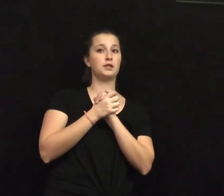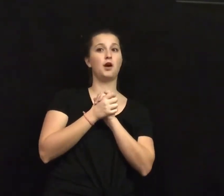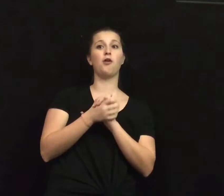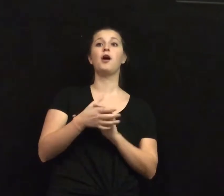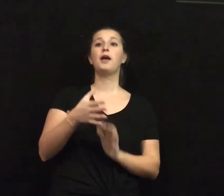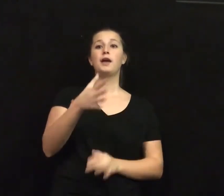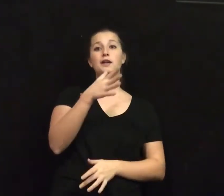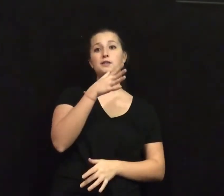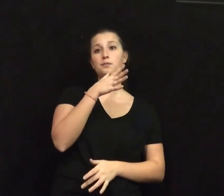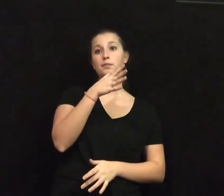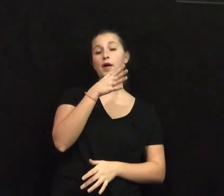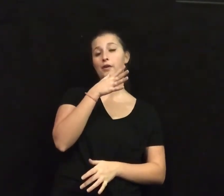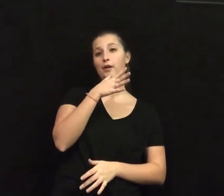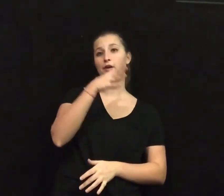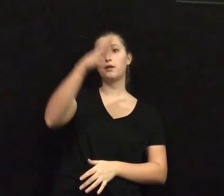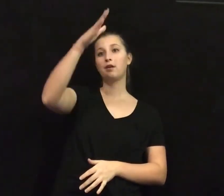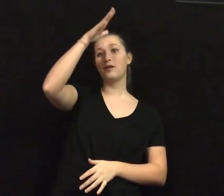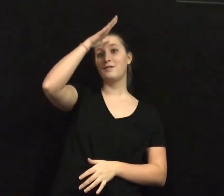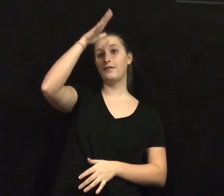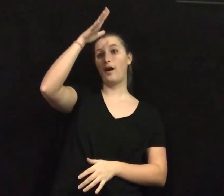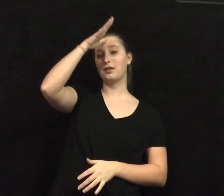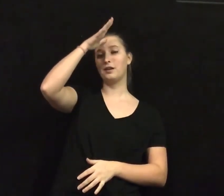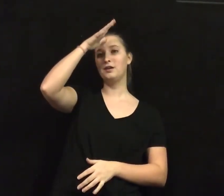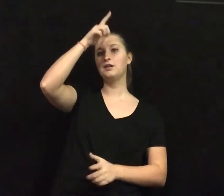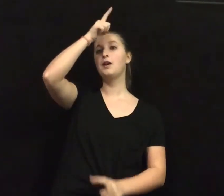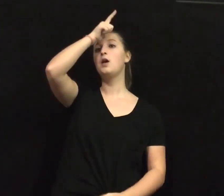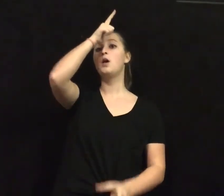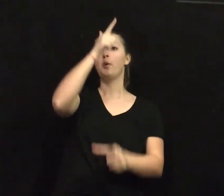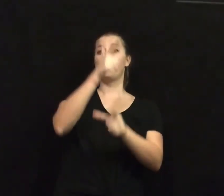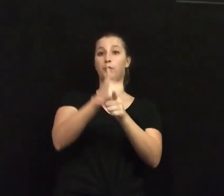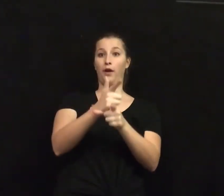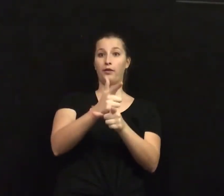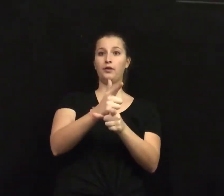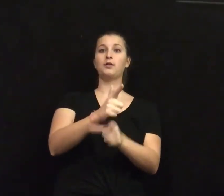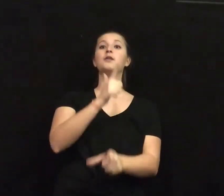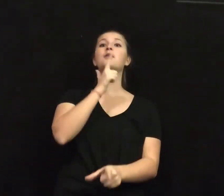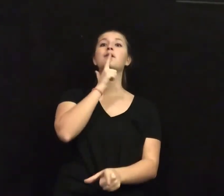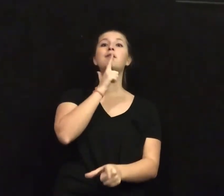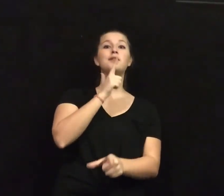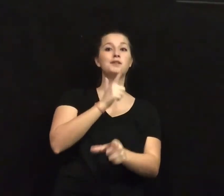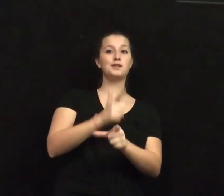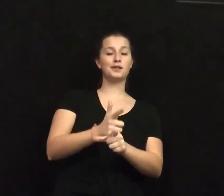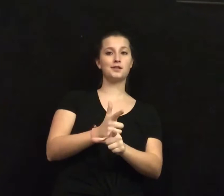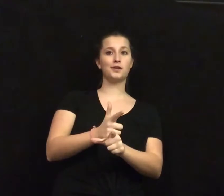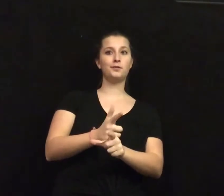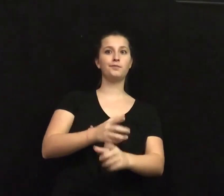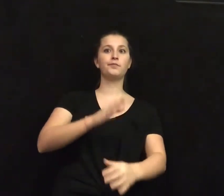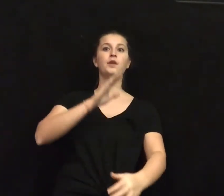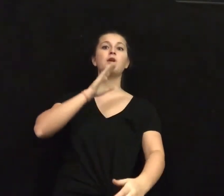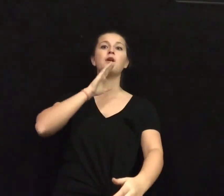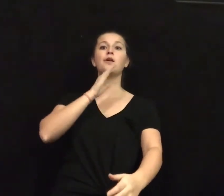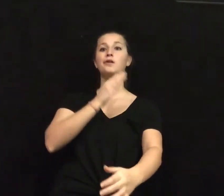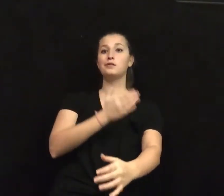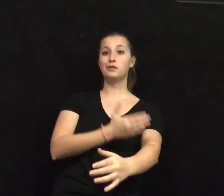know is mother, father, brother, sister,